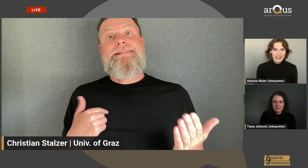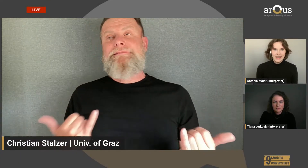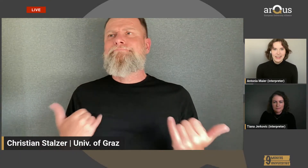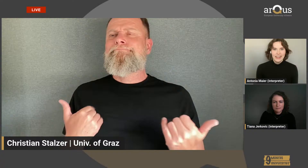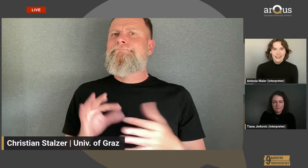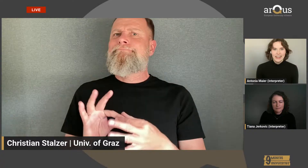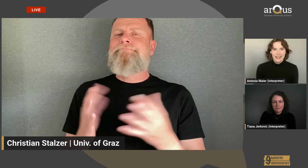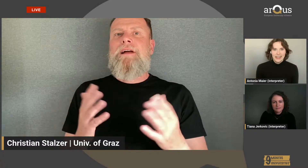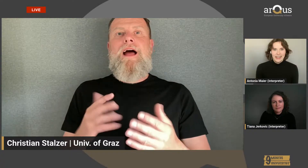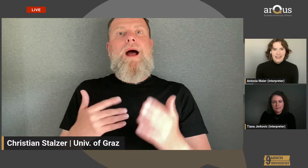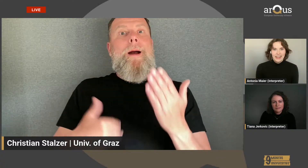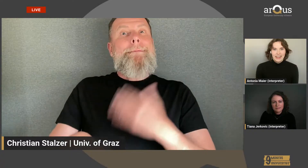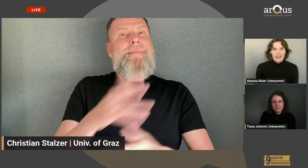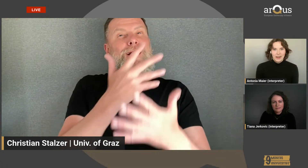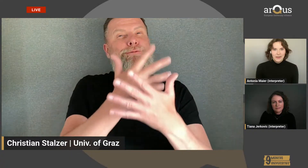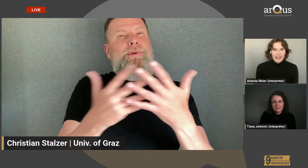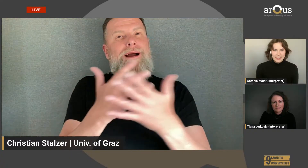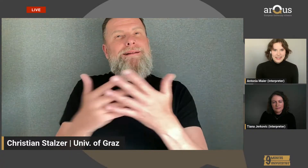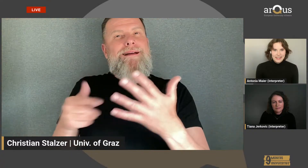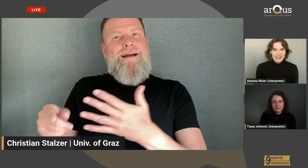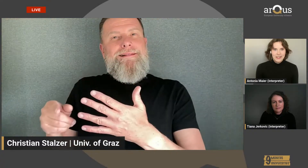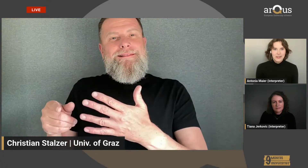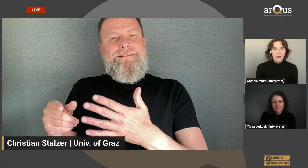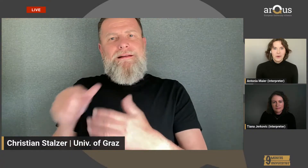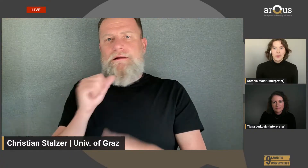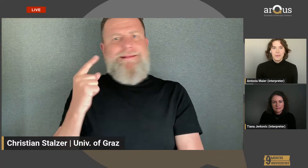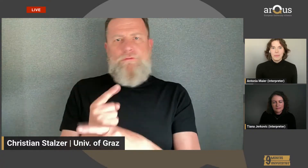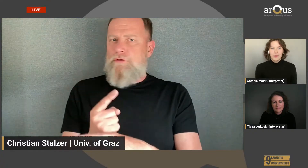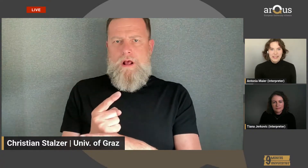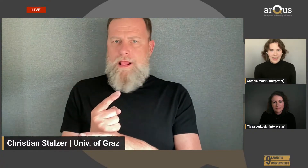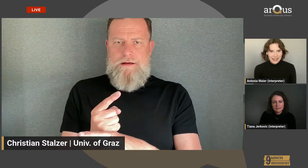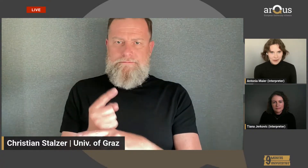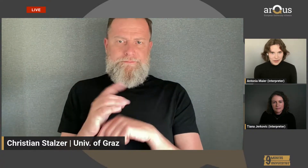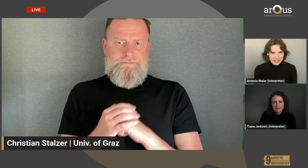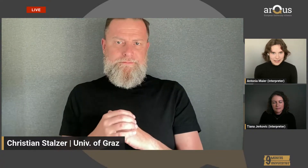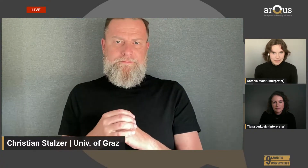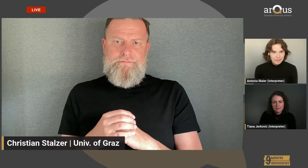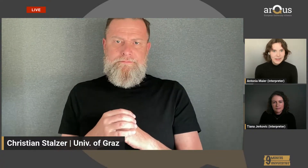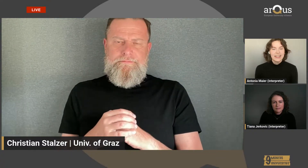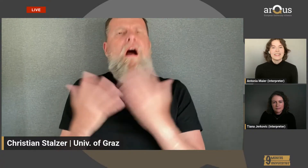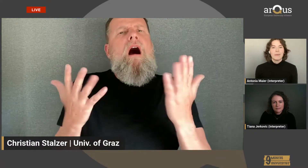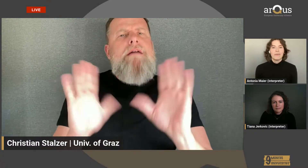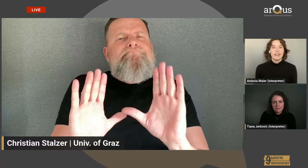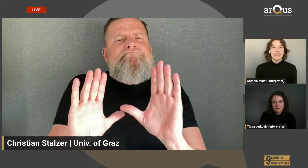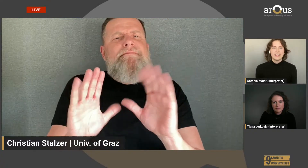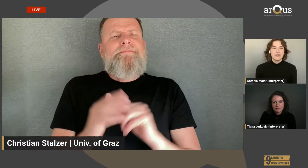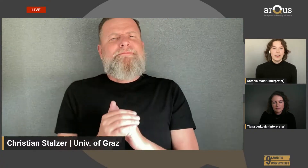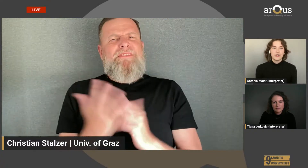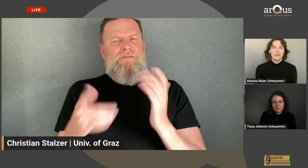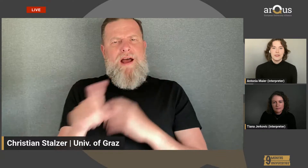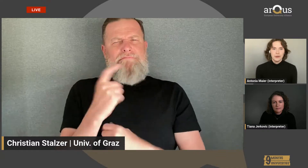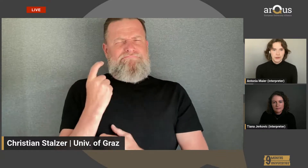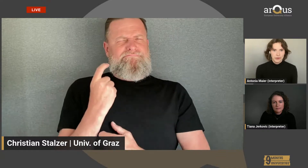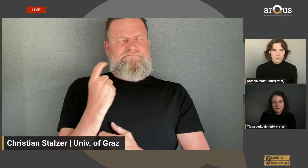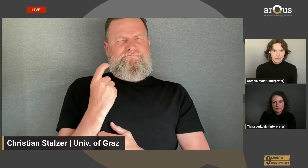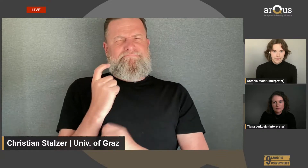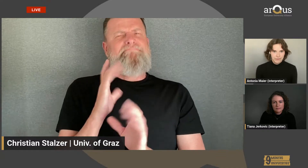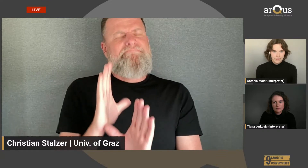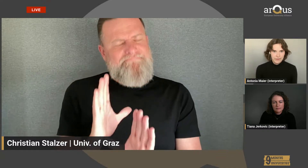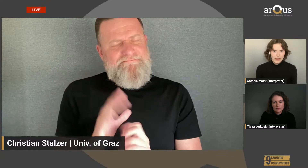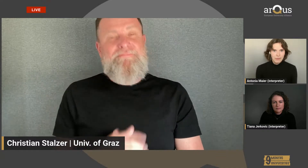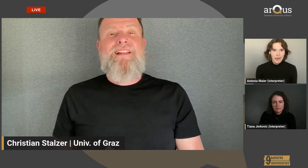go. All right, so multilingualism is something that is not